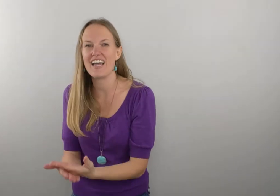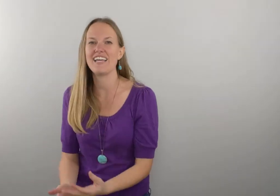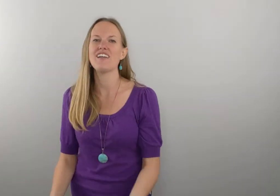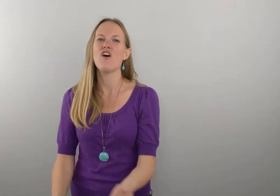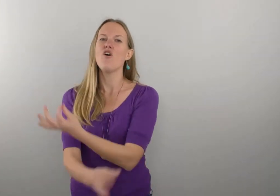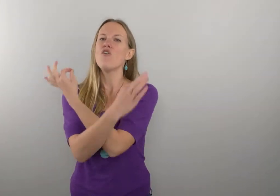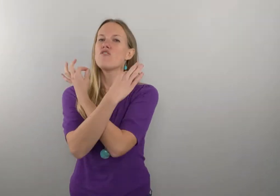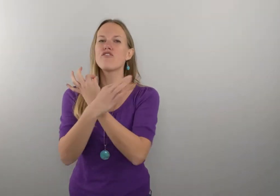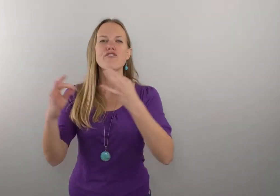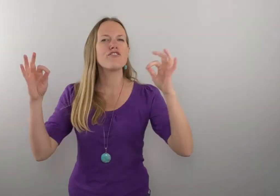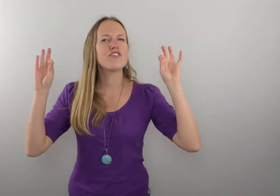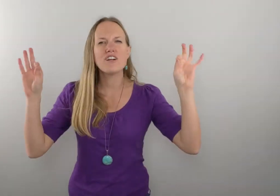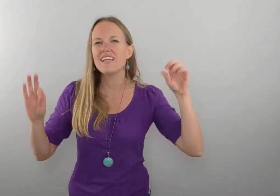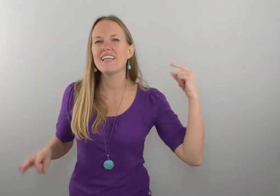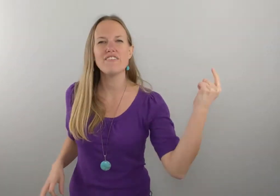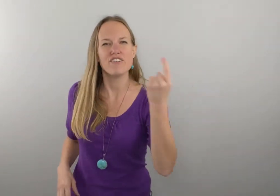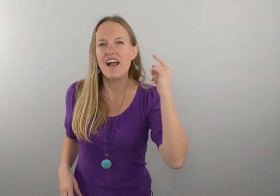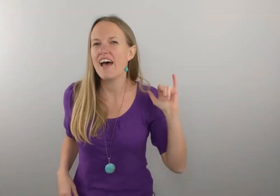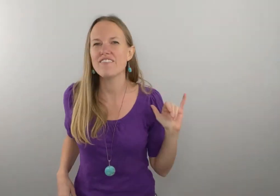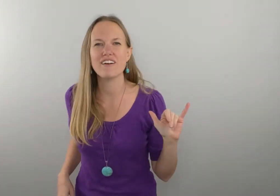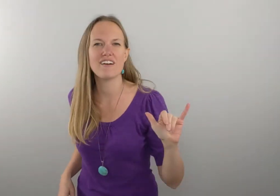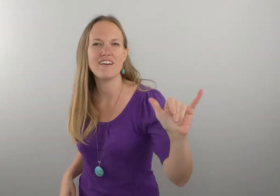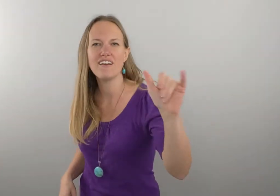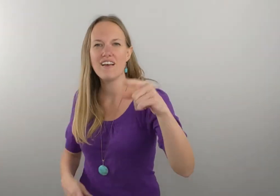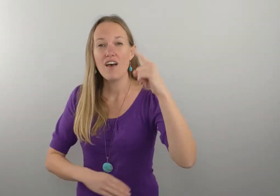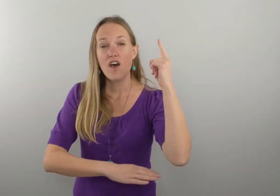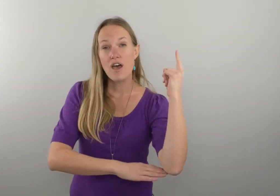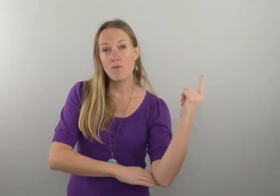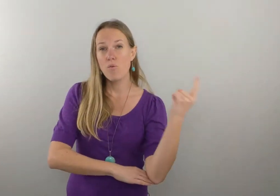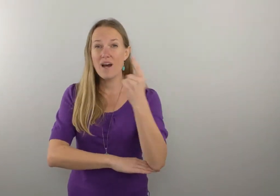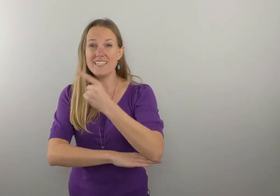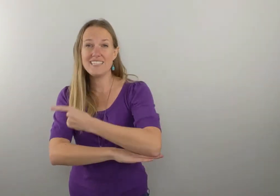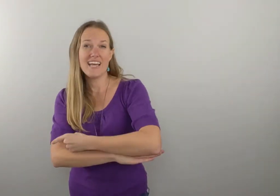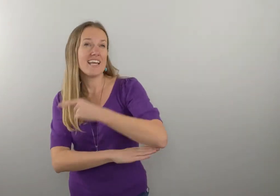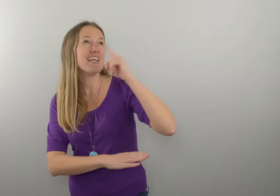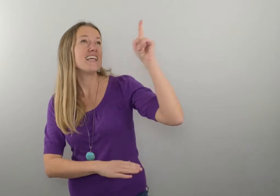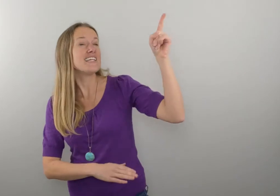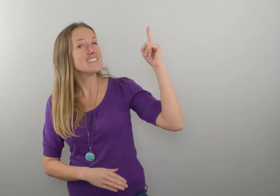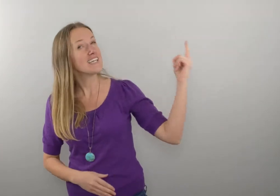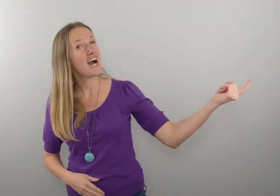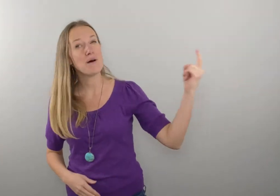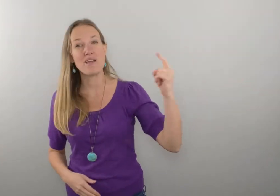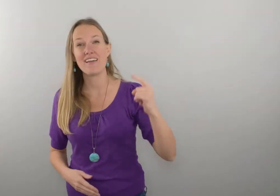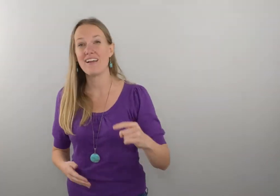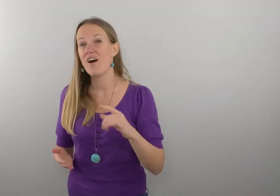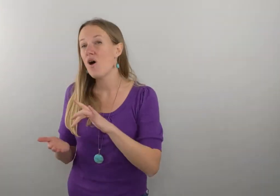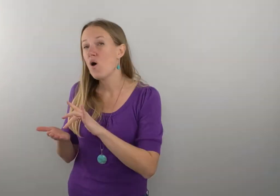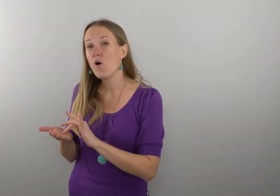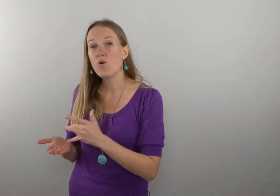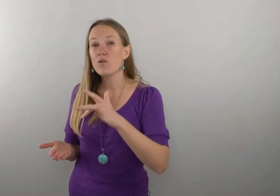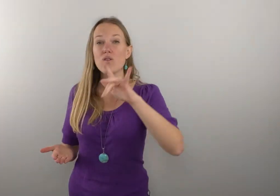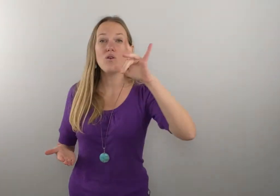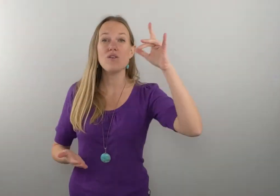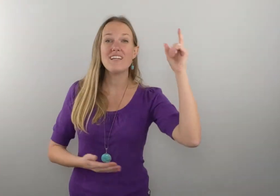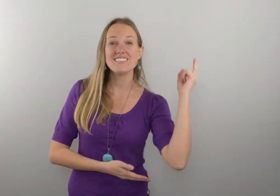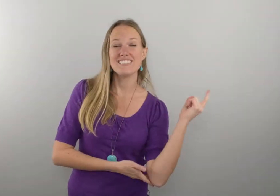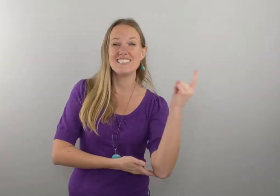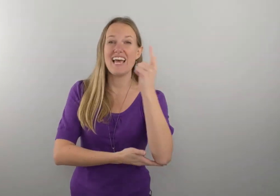justified freely forever. And one day he's coming. Oh, glorious